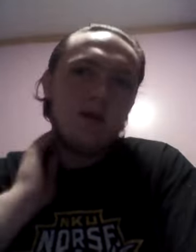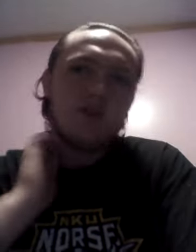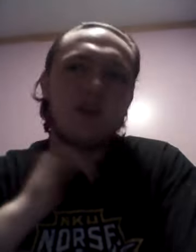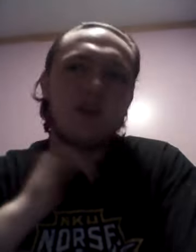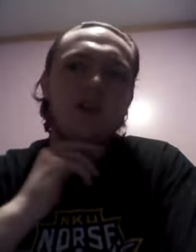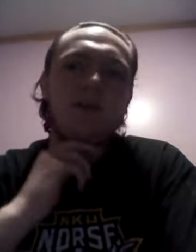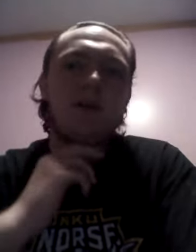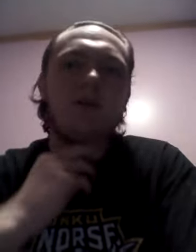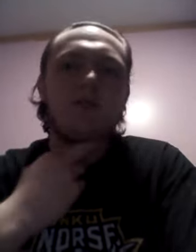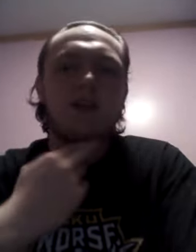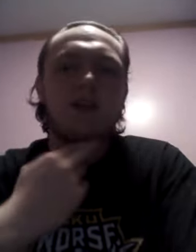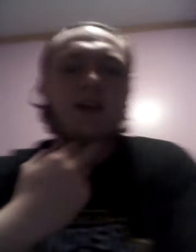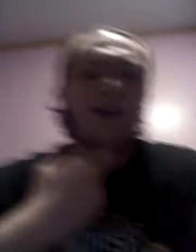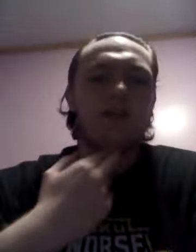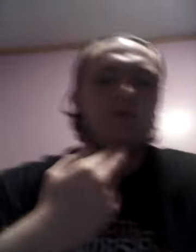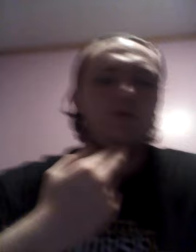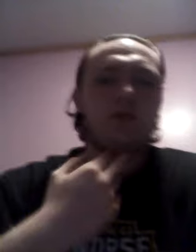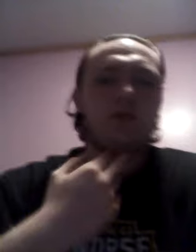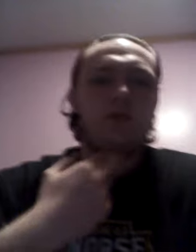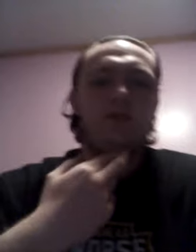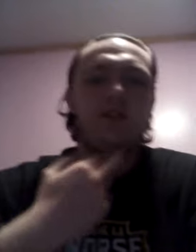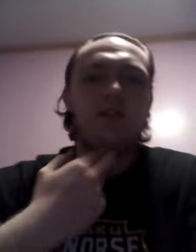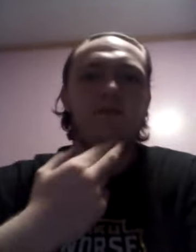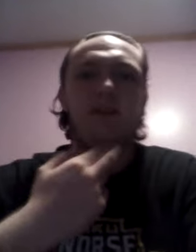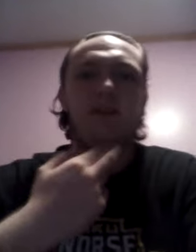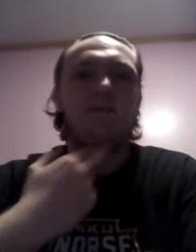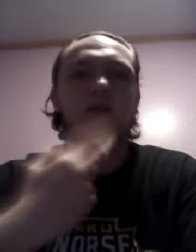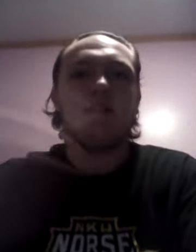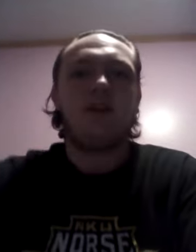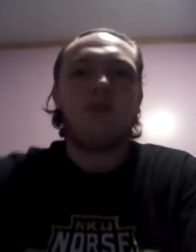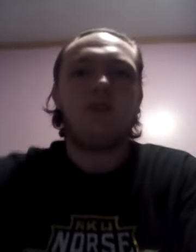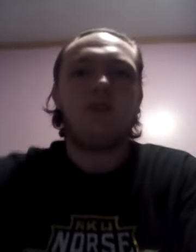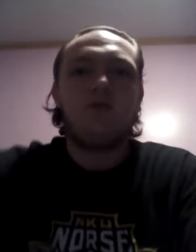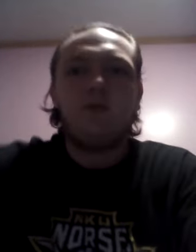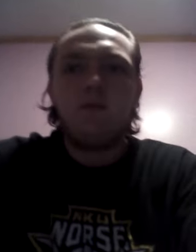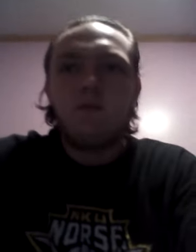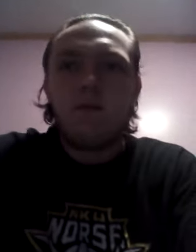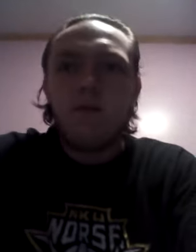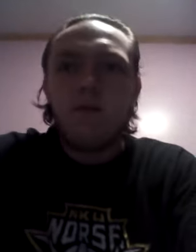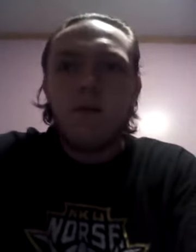Judge Jeanine Pirro was not canceled. So if you see that on Facebook, that is not true.